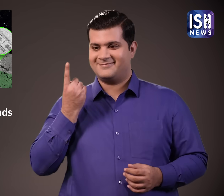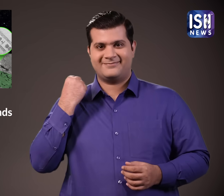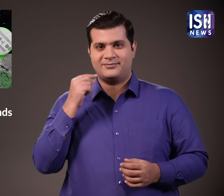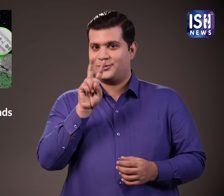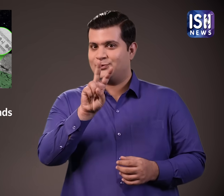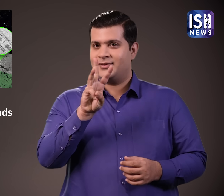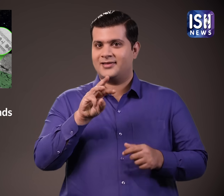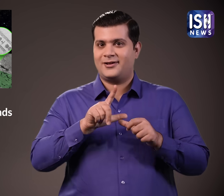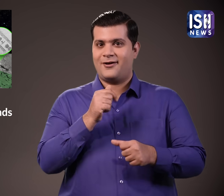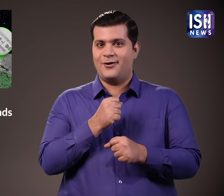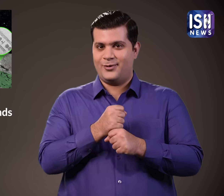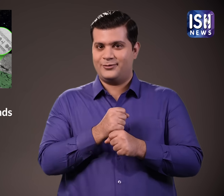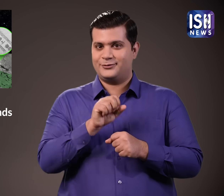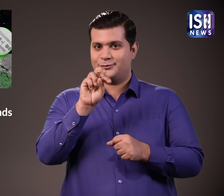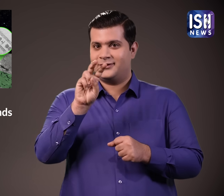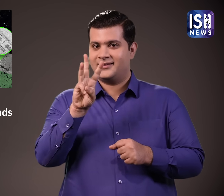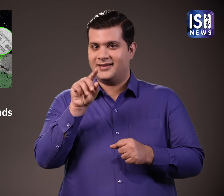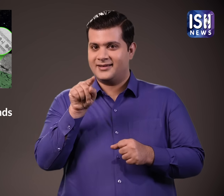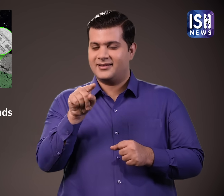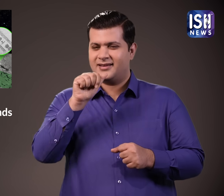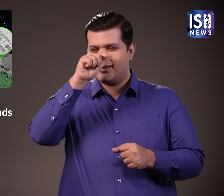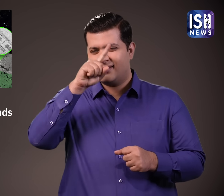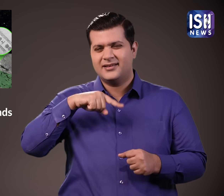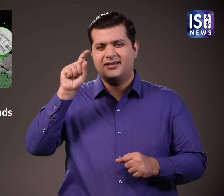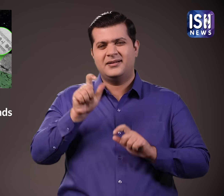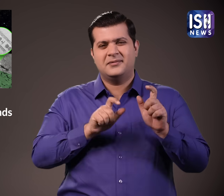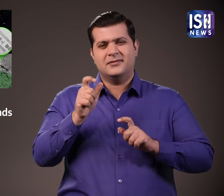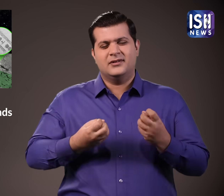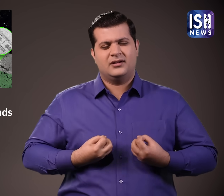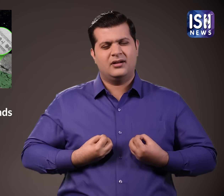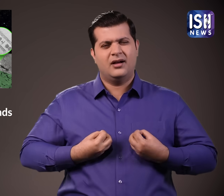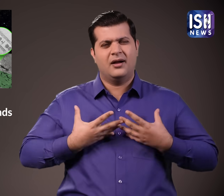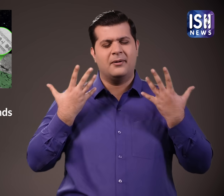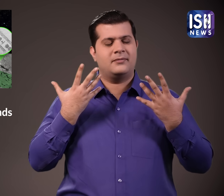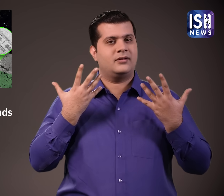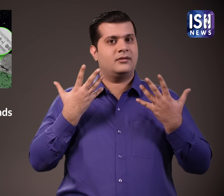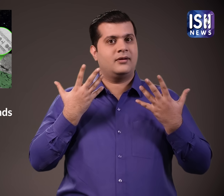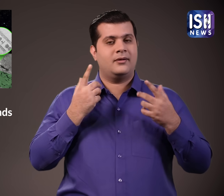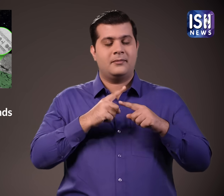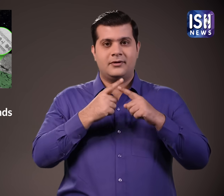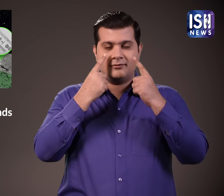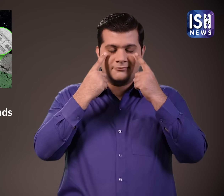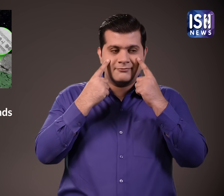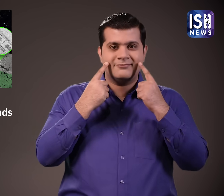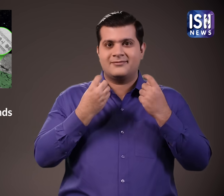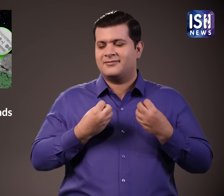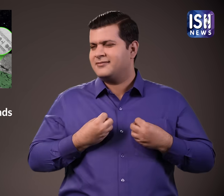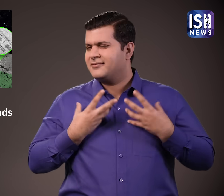Yesterday on 23rd August 2023, at 6.04 pm, people across India were very